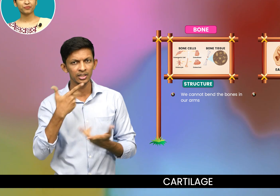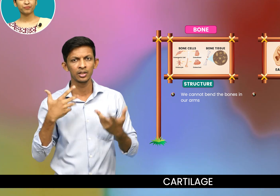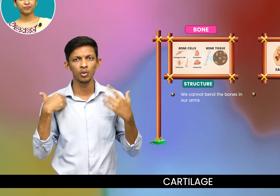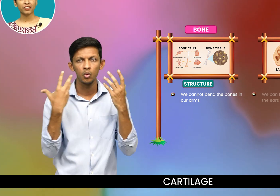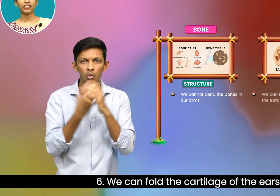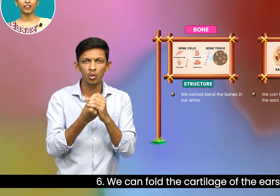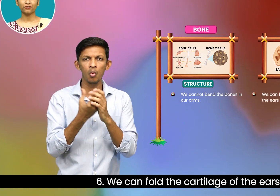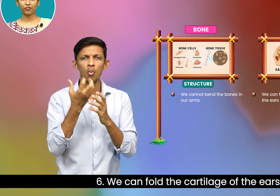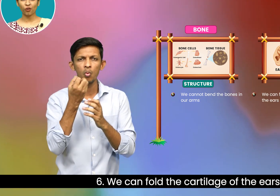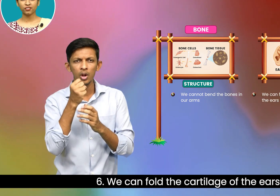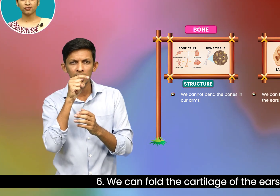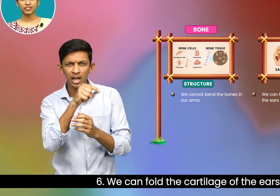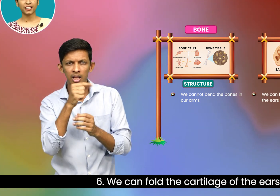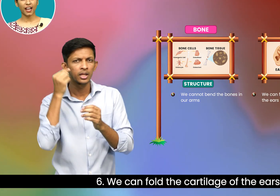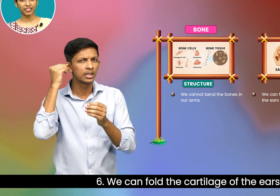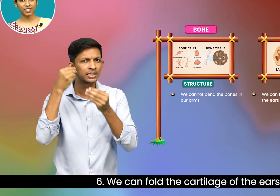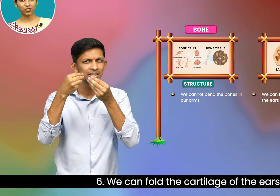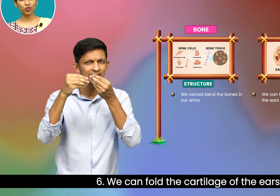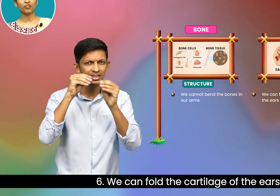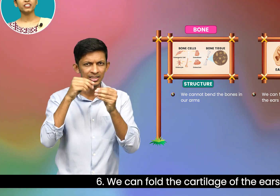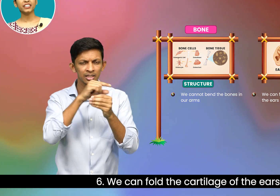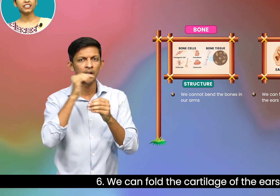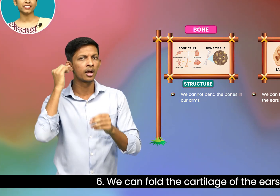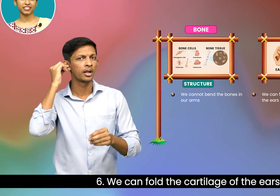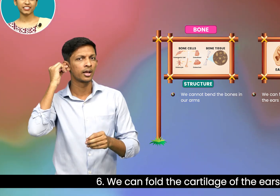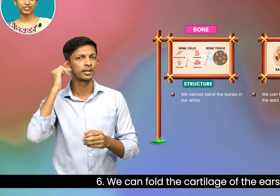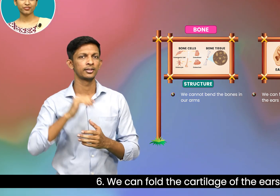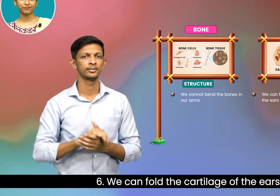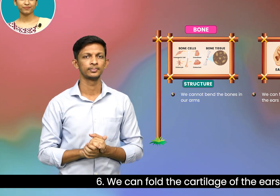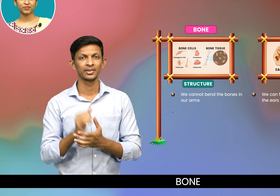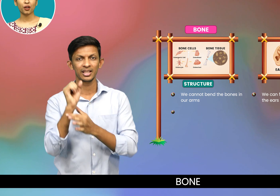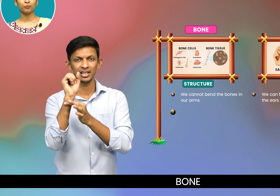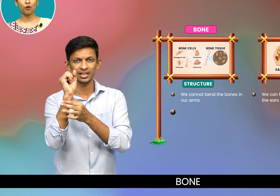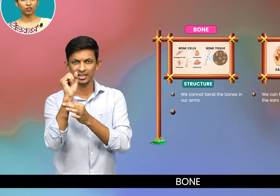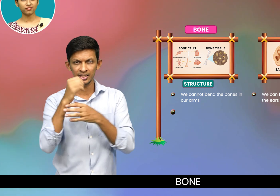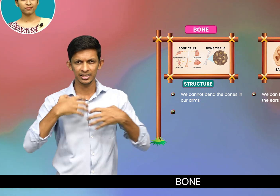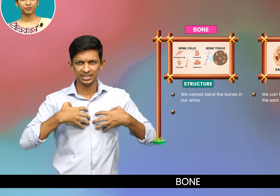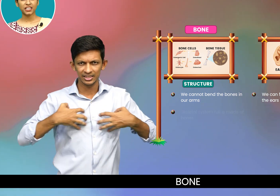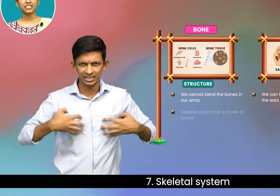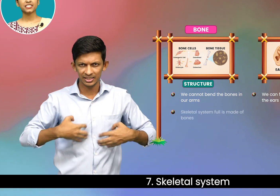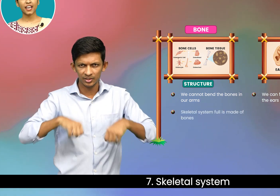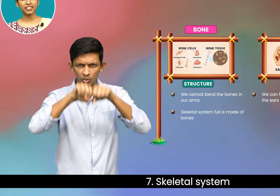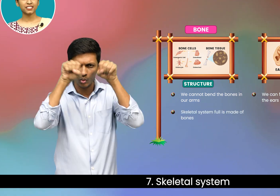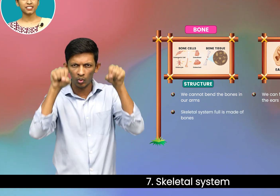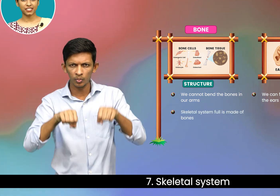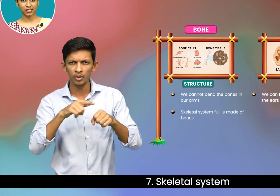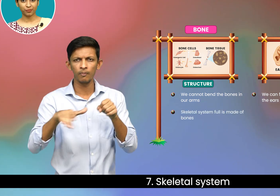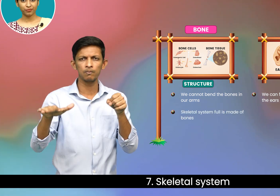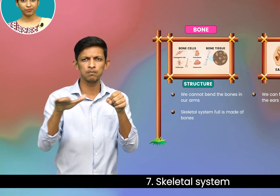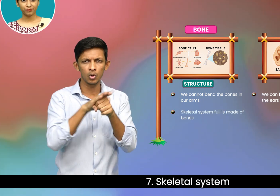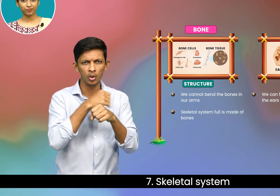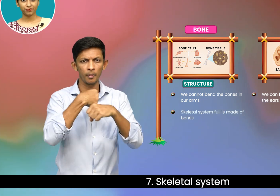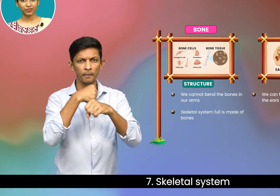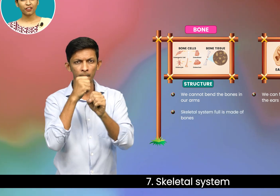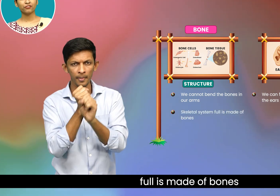Cartilage. We can fold the cartilage of the ears. Bone. Skeletal